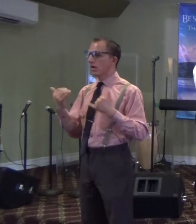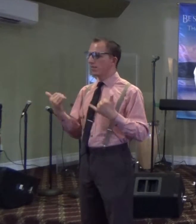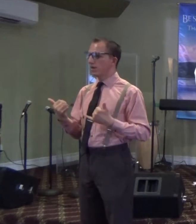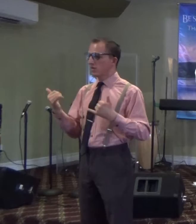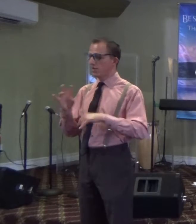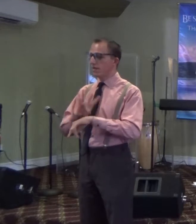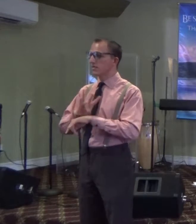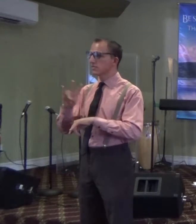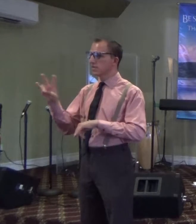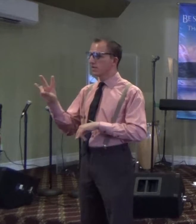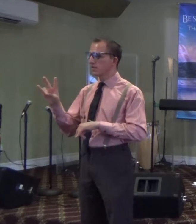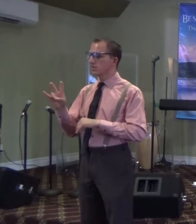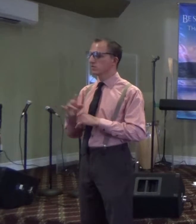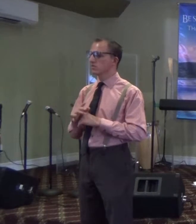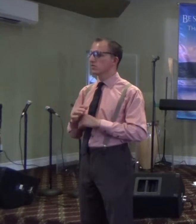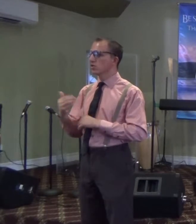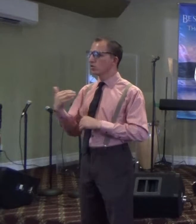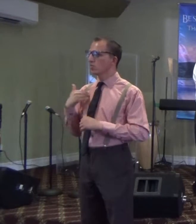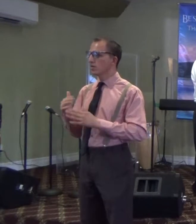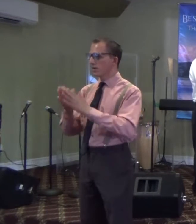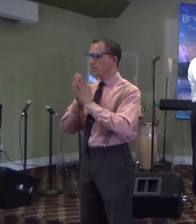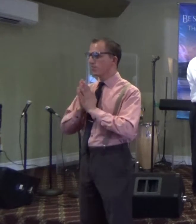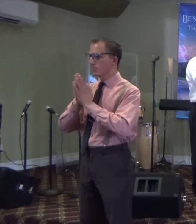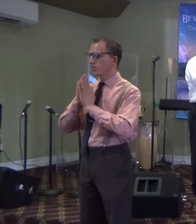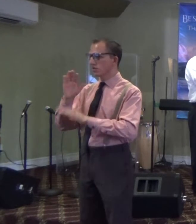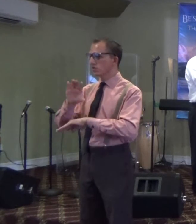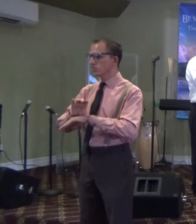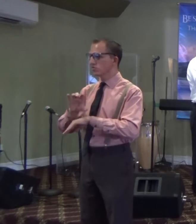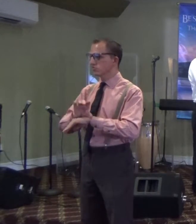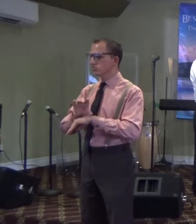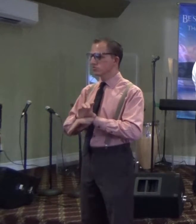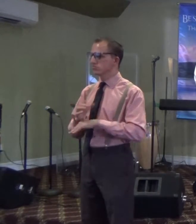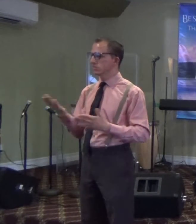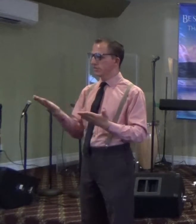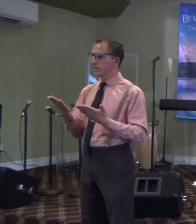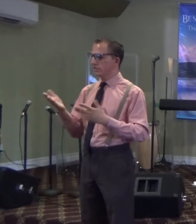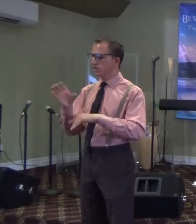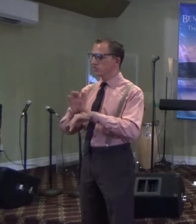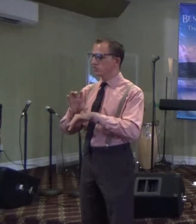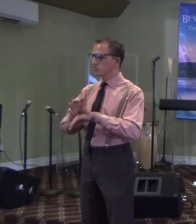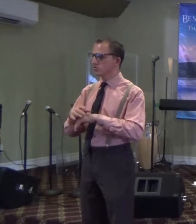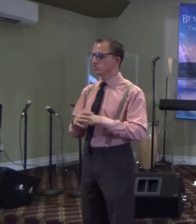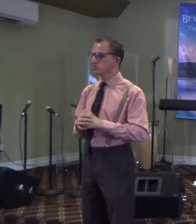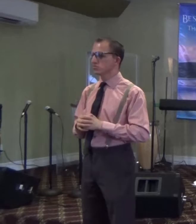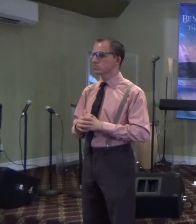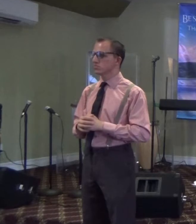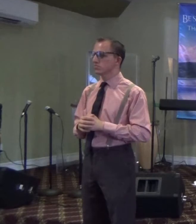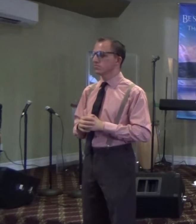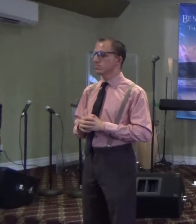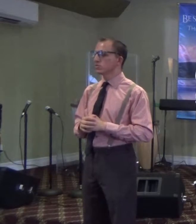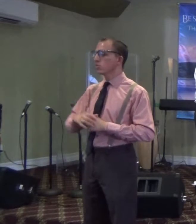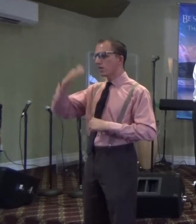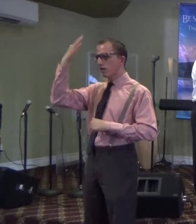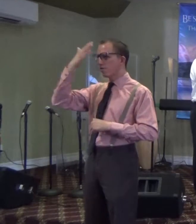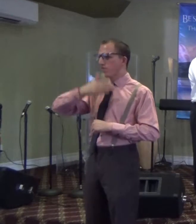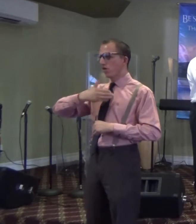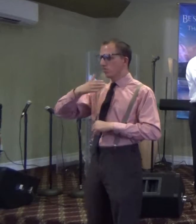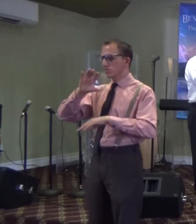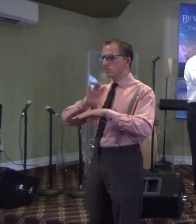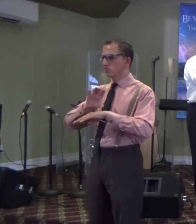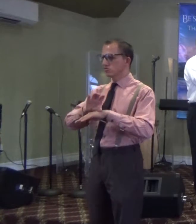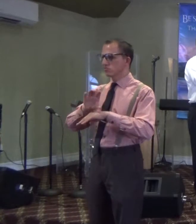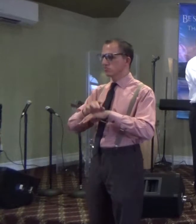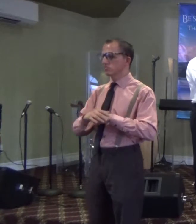a las 7 Right now at 7, tenemos oración we have aquí en el prayer templo. right here in church. Estábamos enfrente del templo. We're right in